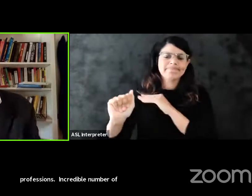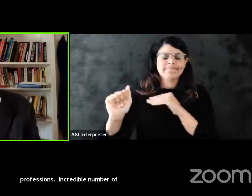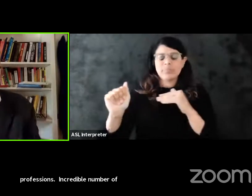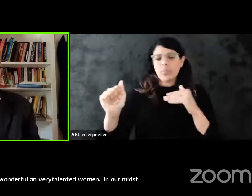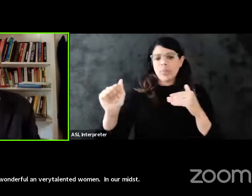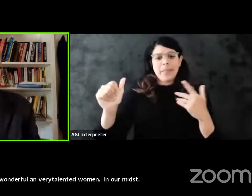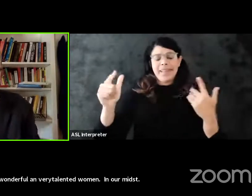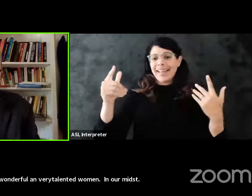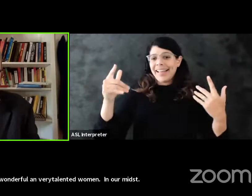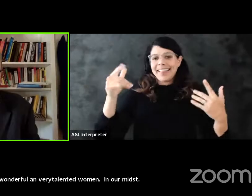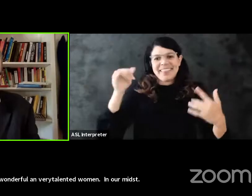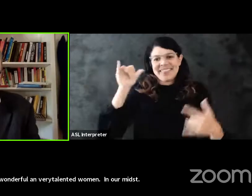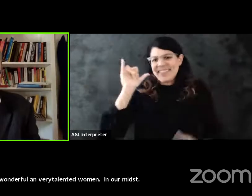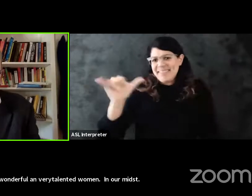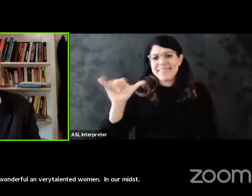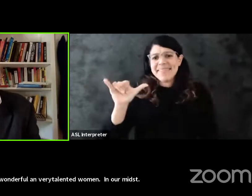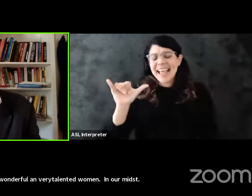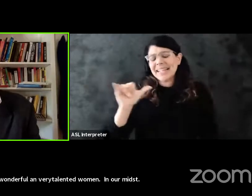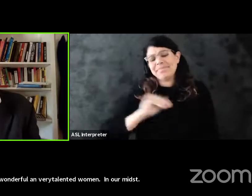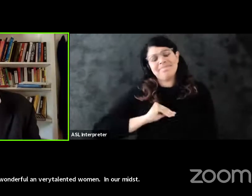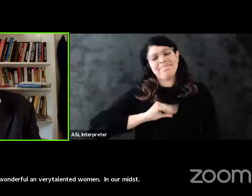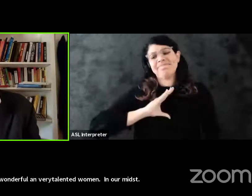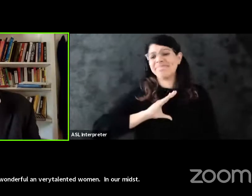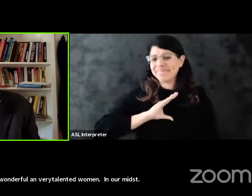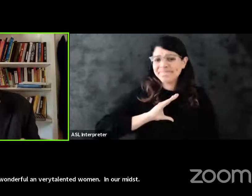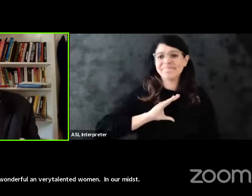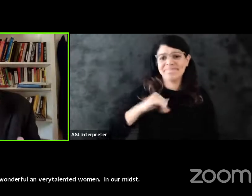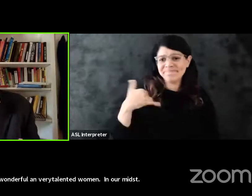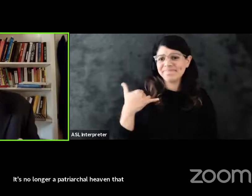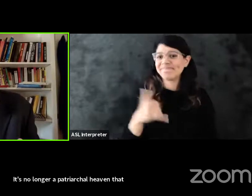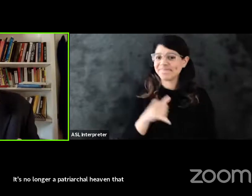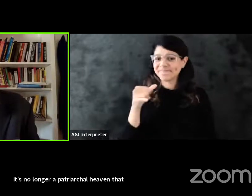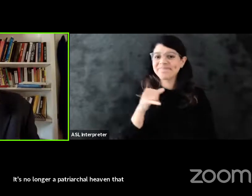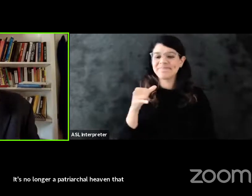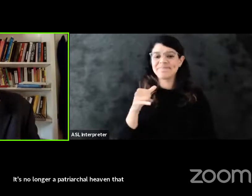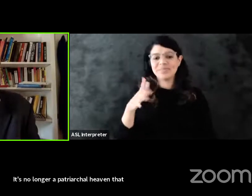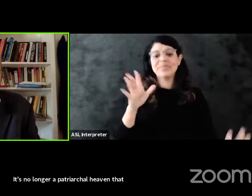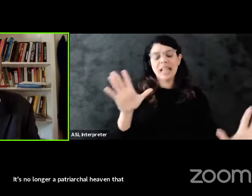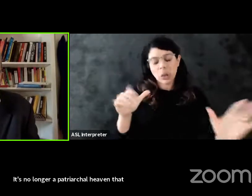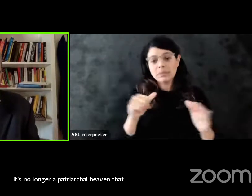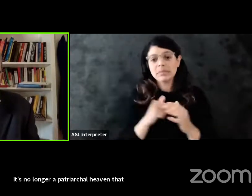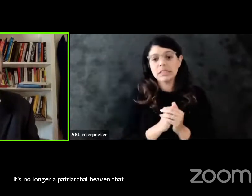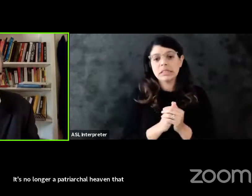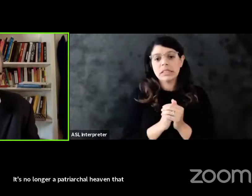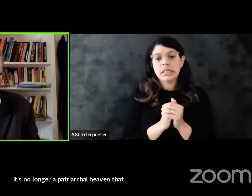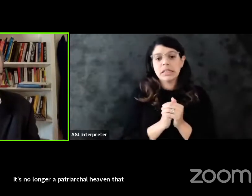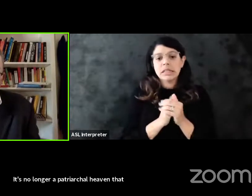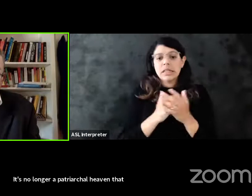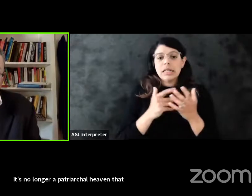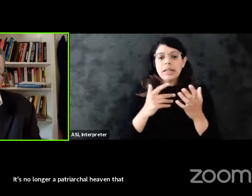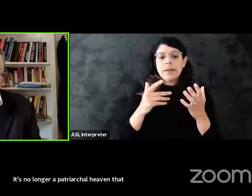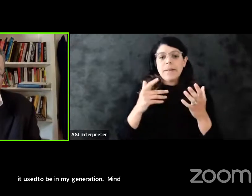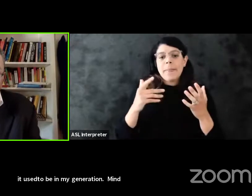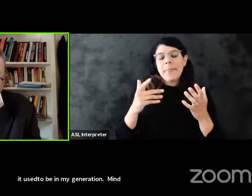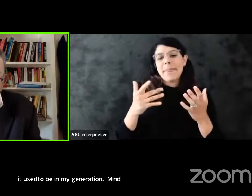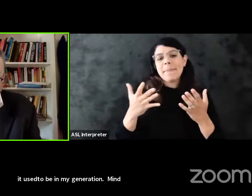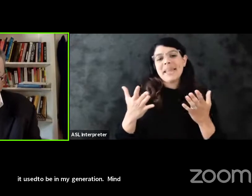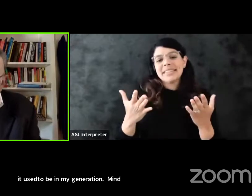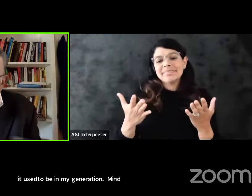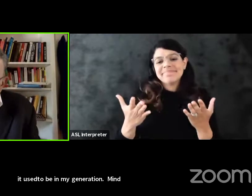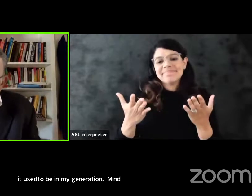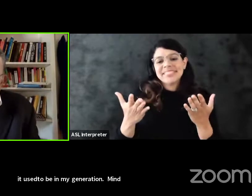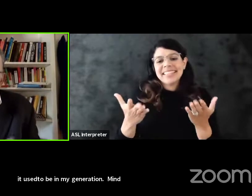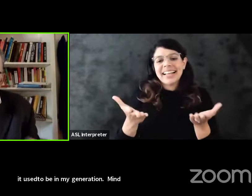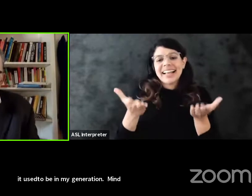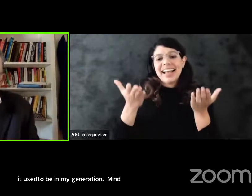in quote, that it used to be in my generation. Although, mind you, unfortunately, patriarchy continues to be alive.